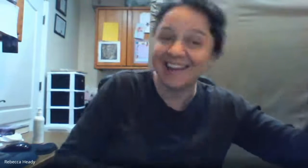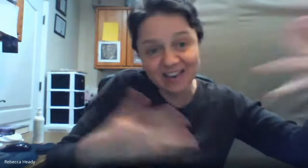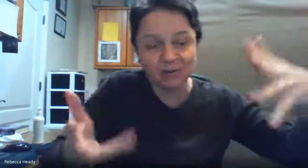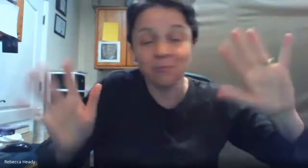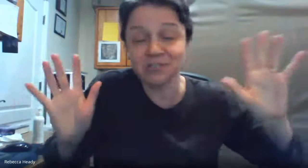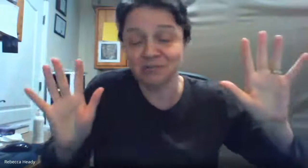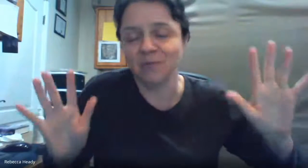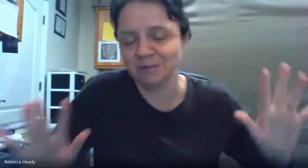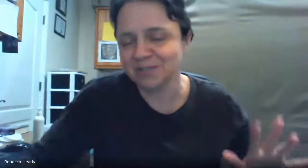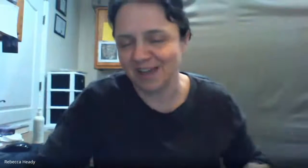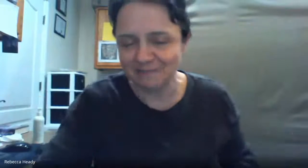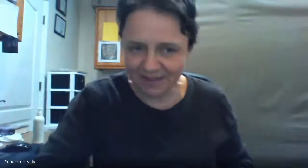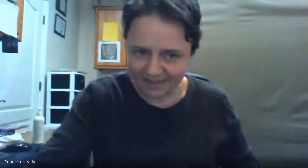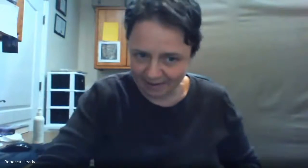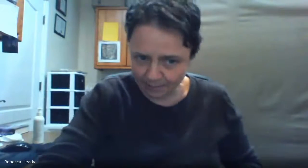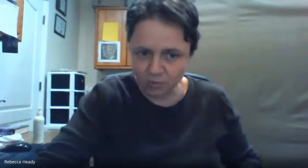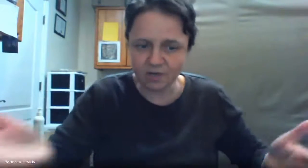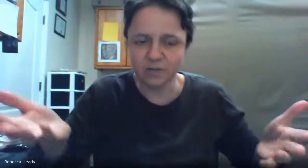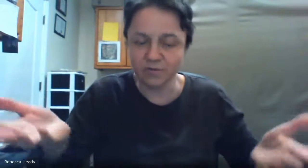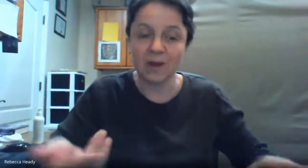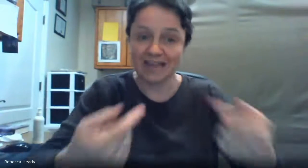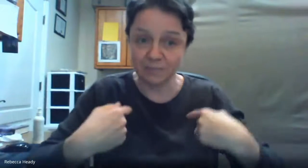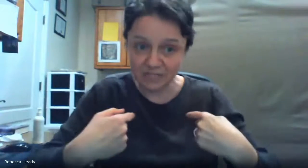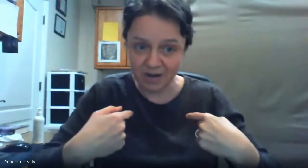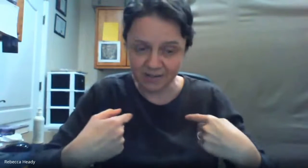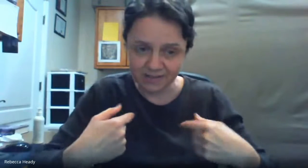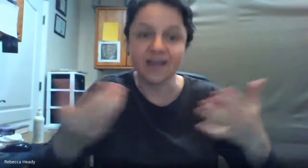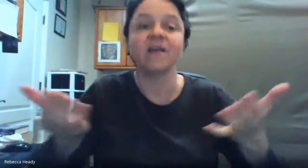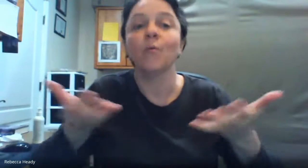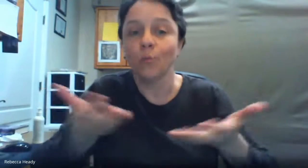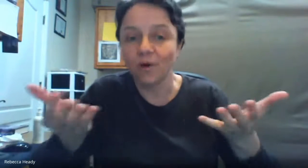and then doing it, which you're welcome to do that, you can also, if you want to ask me directly, say,